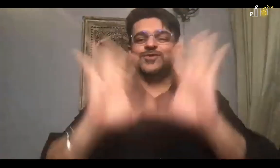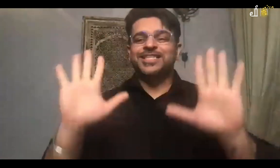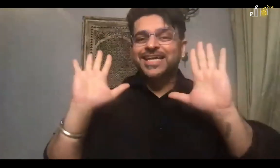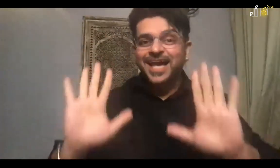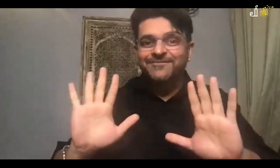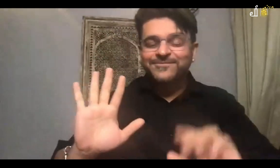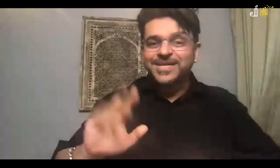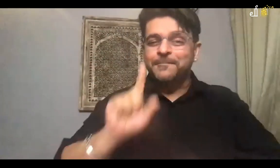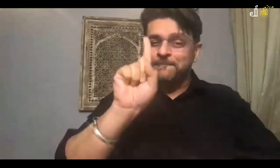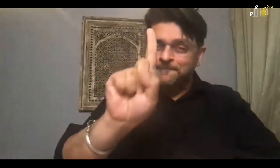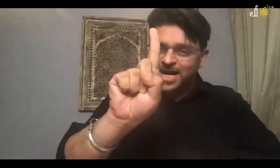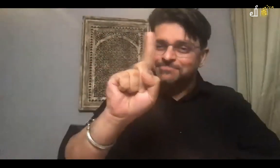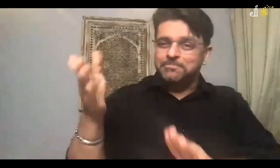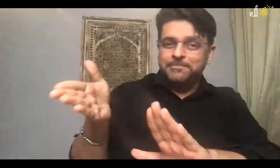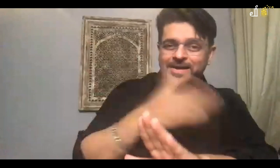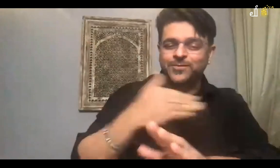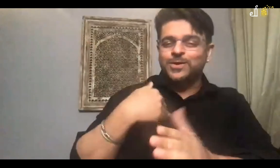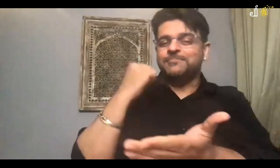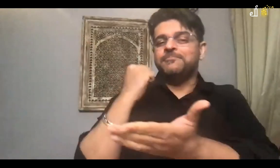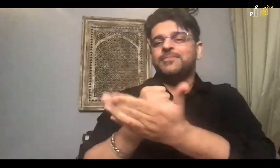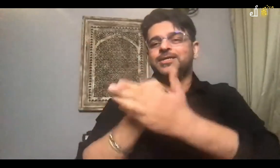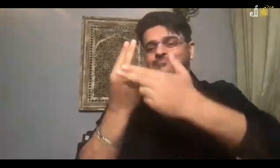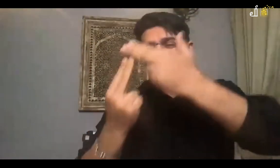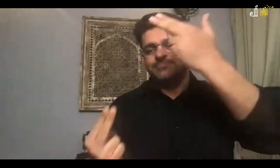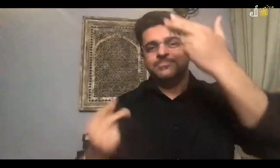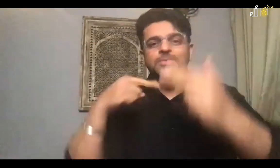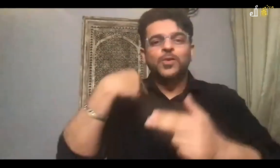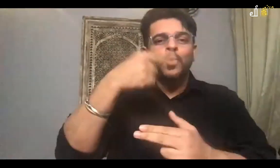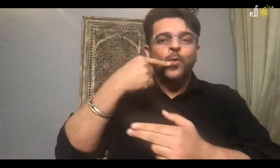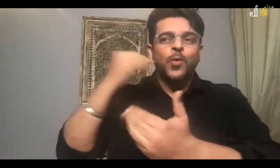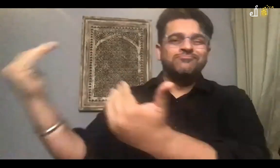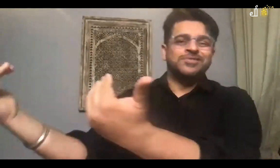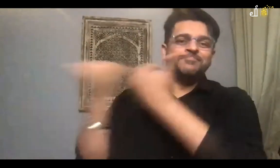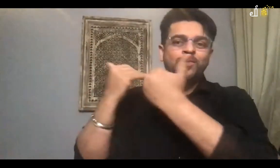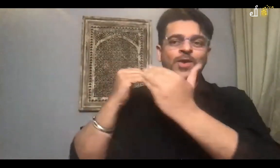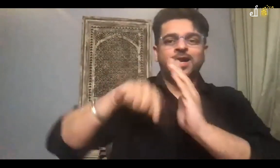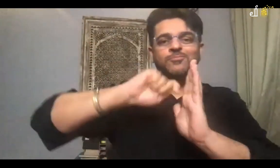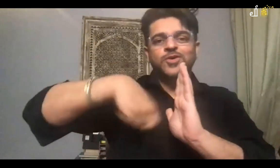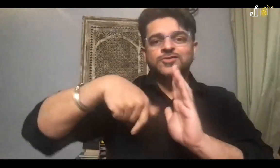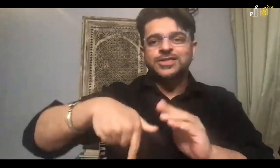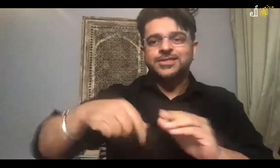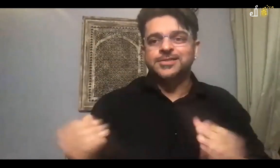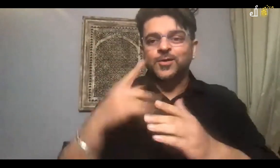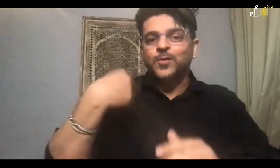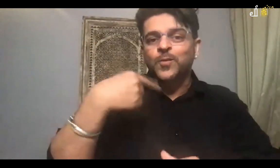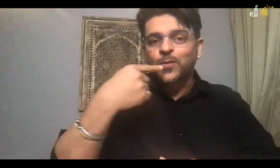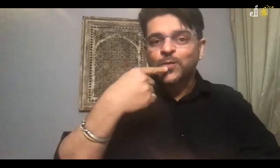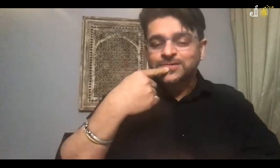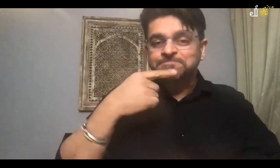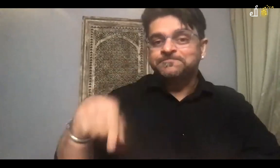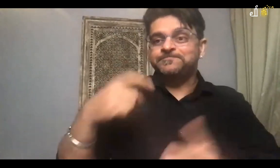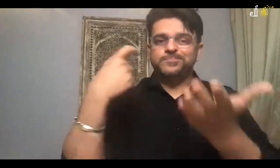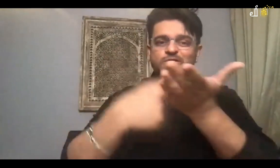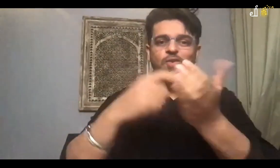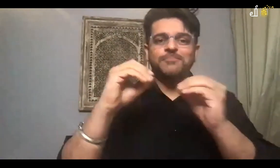sign. The website is in place, it is ready. But before I begin, I must tell you who has supported this project. I